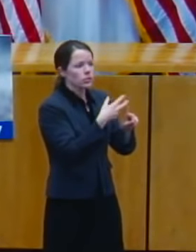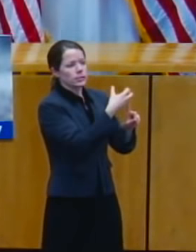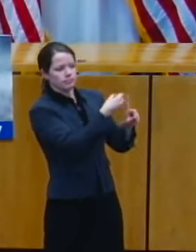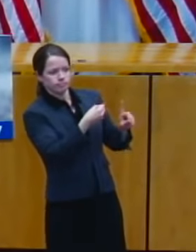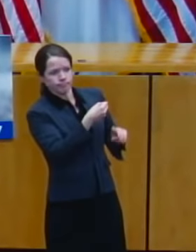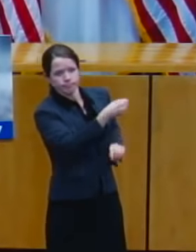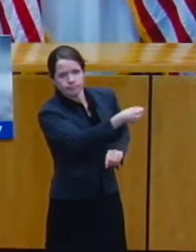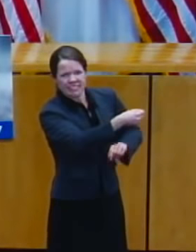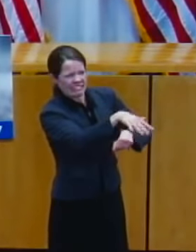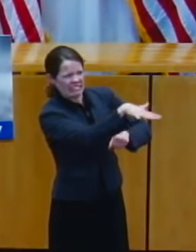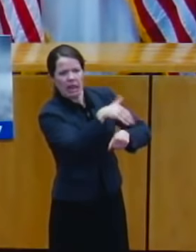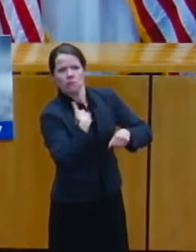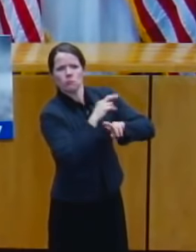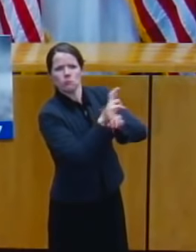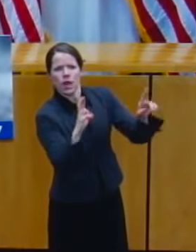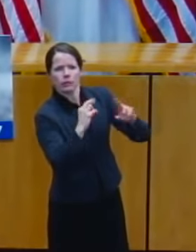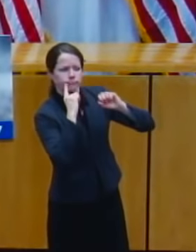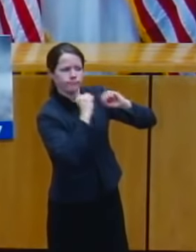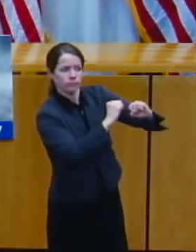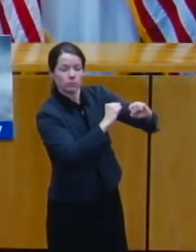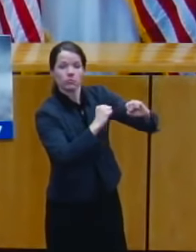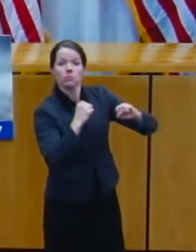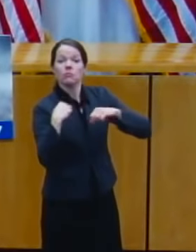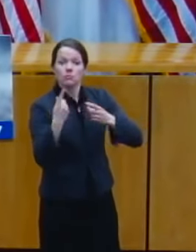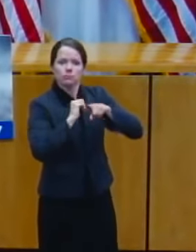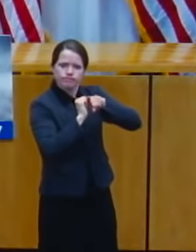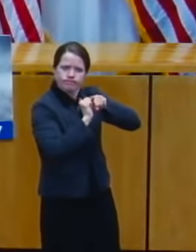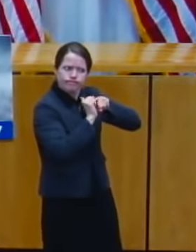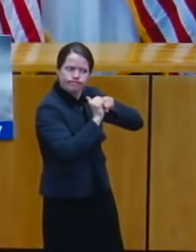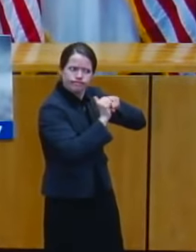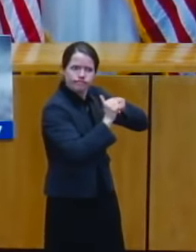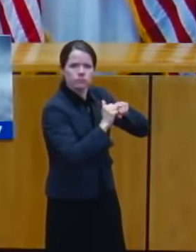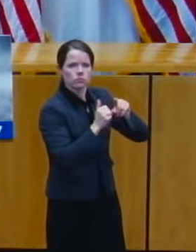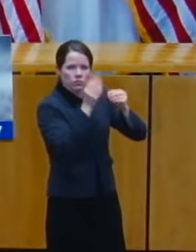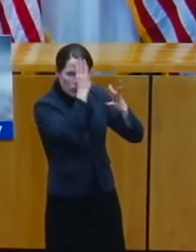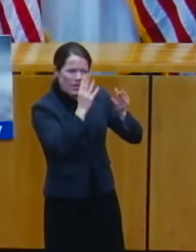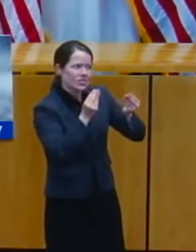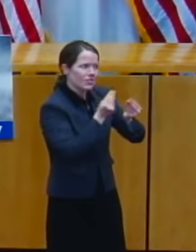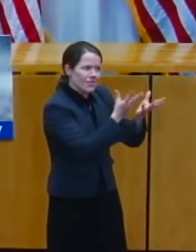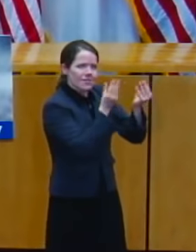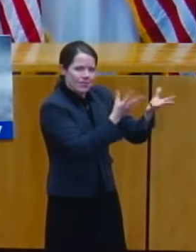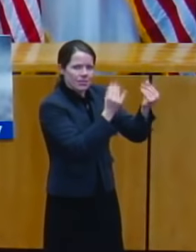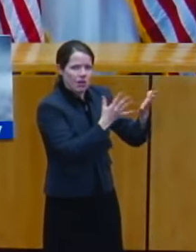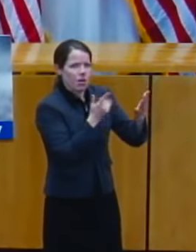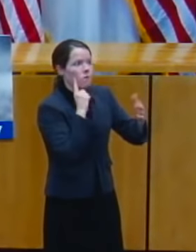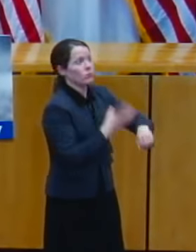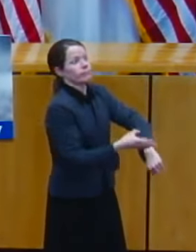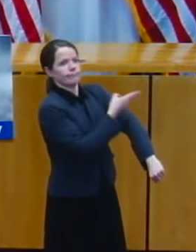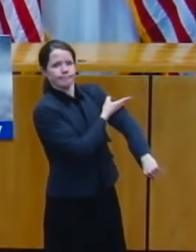isolation, and infectious disease control. Is there anything more details about